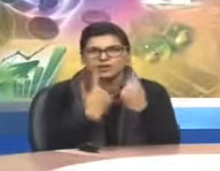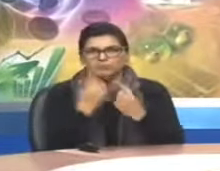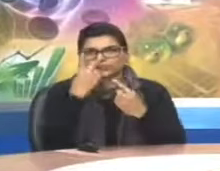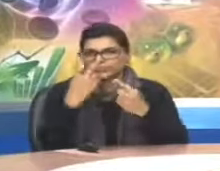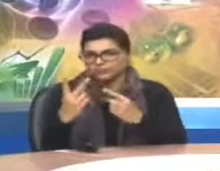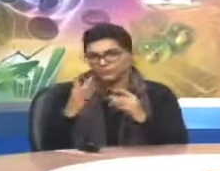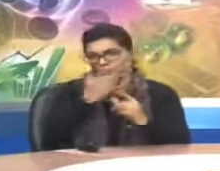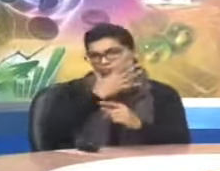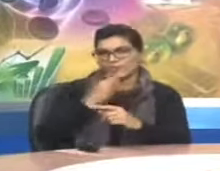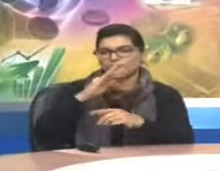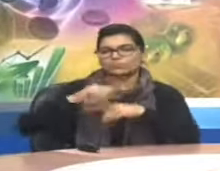explains about the